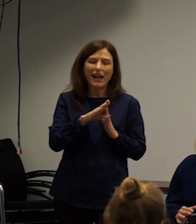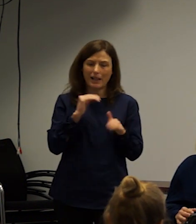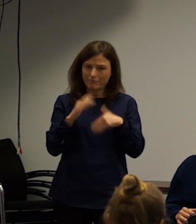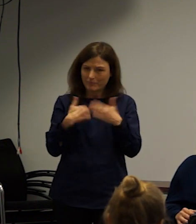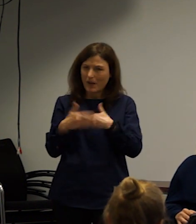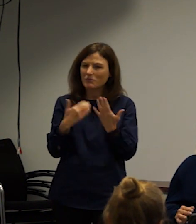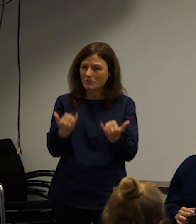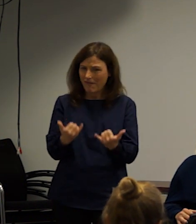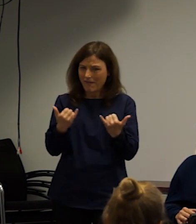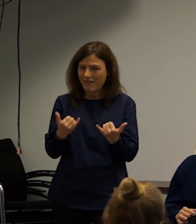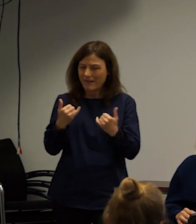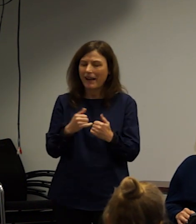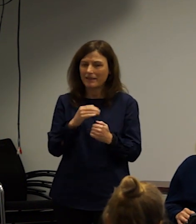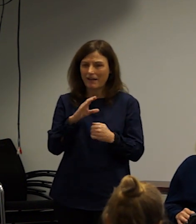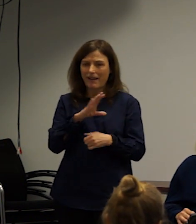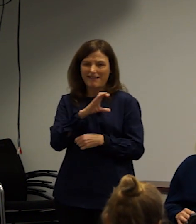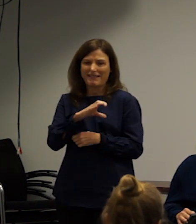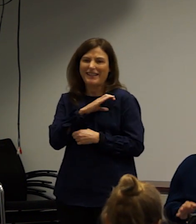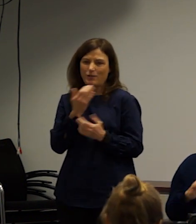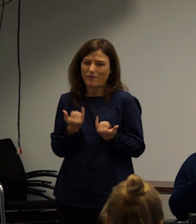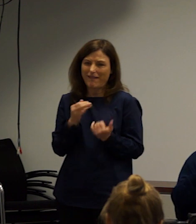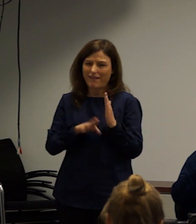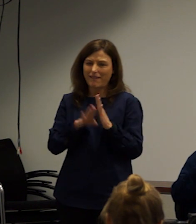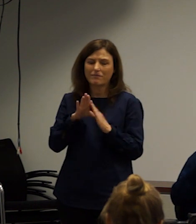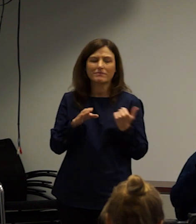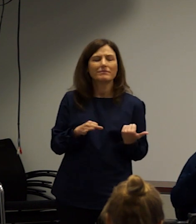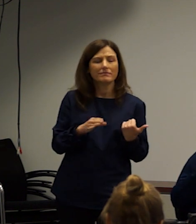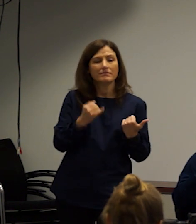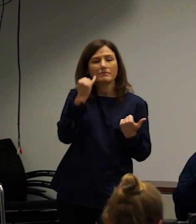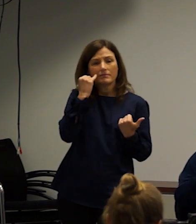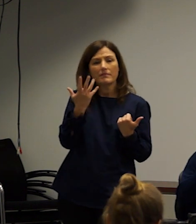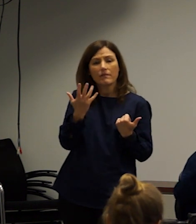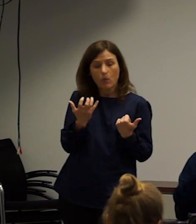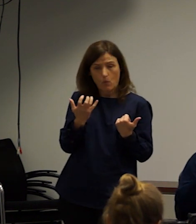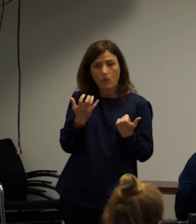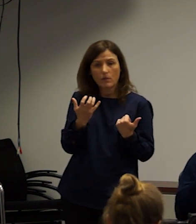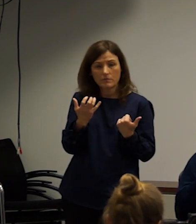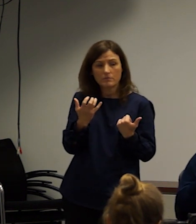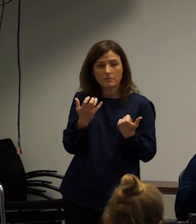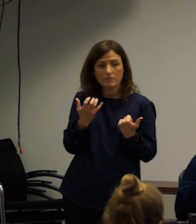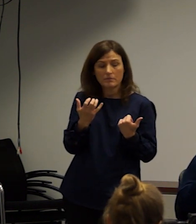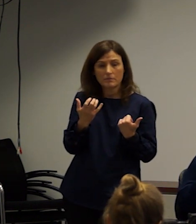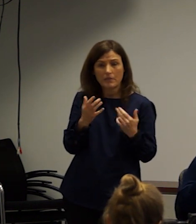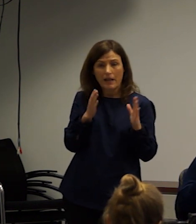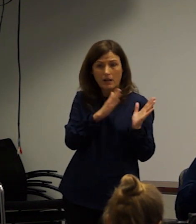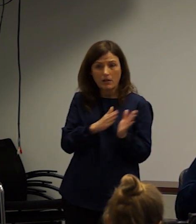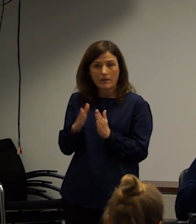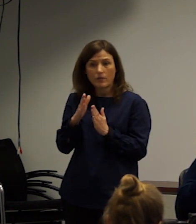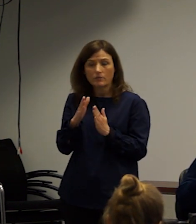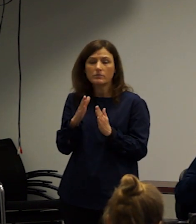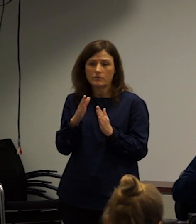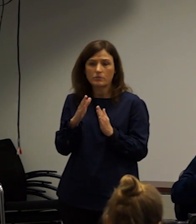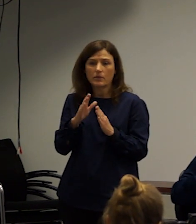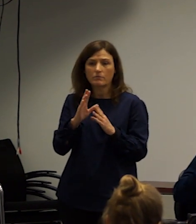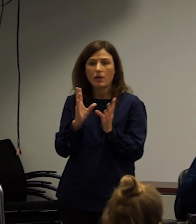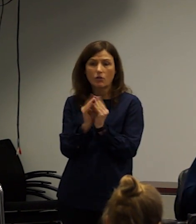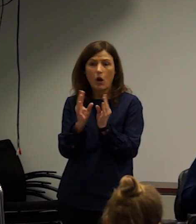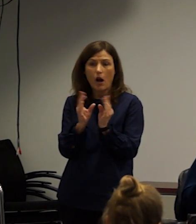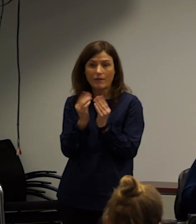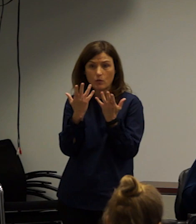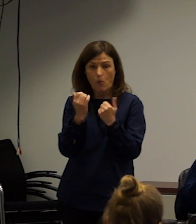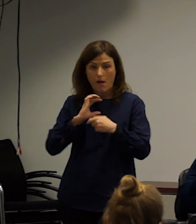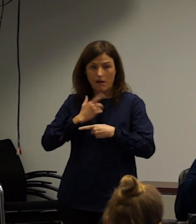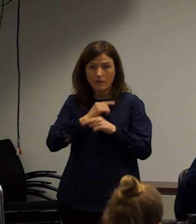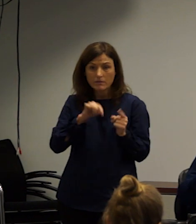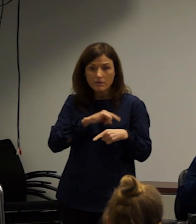a developing character. That's right. So more to come. If you all have like organizational conferences and you would want us to